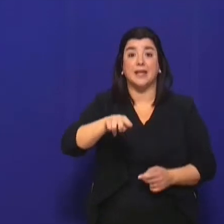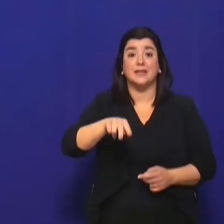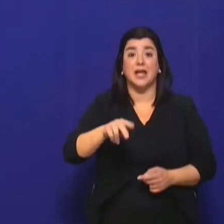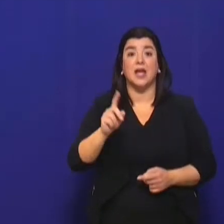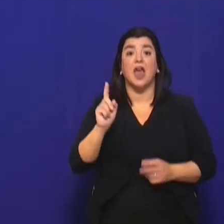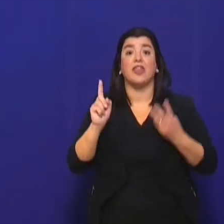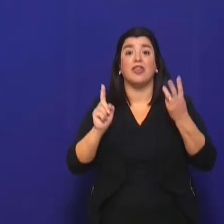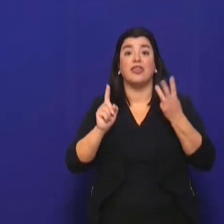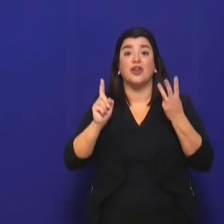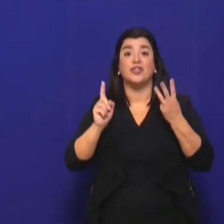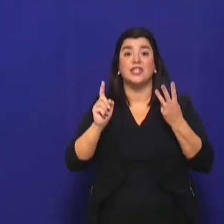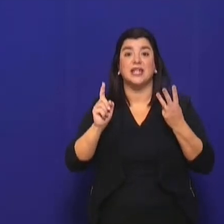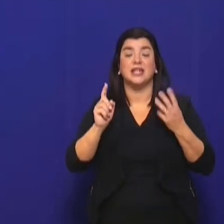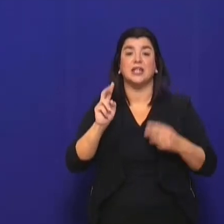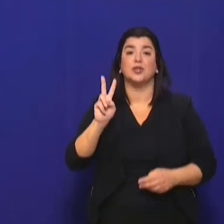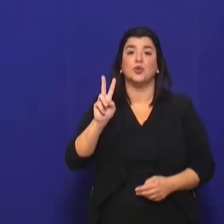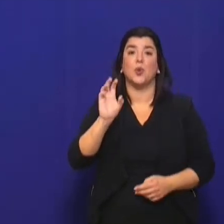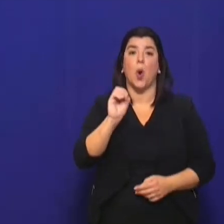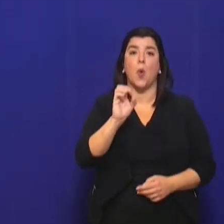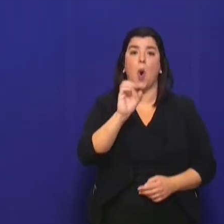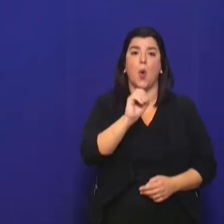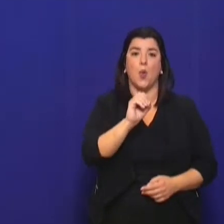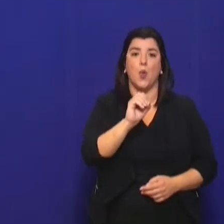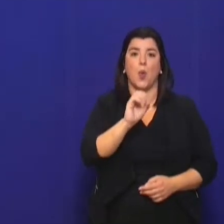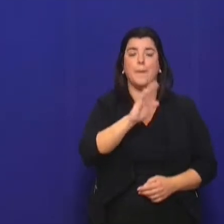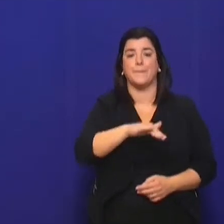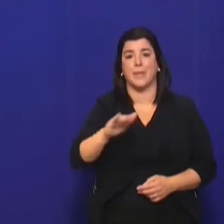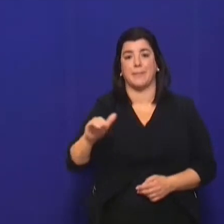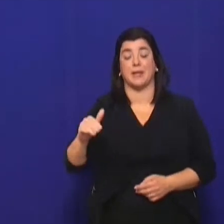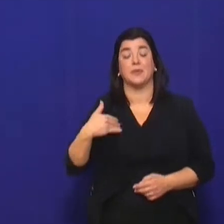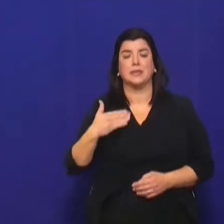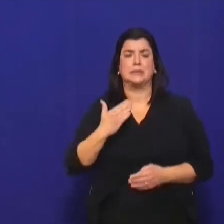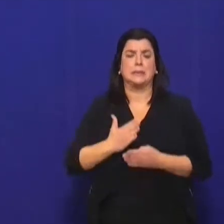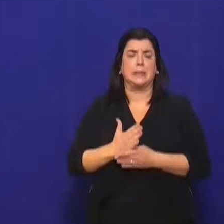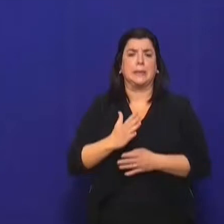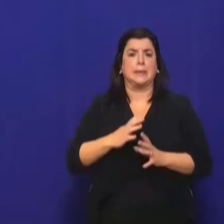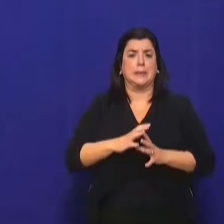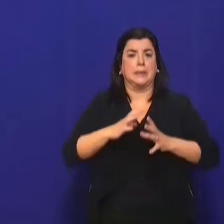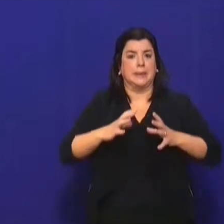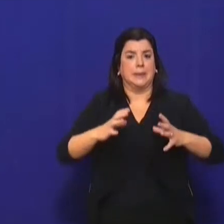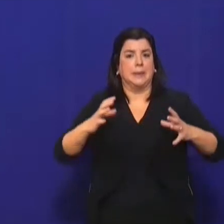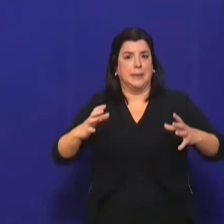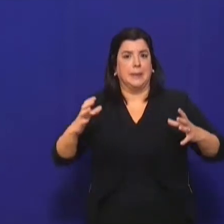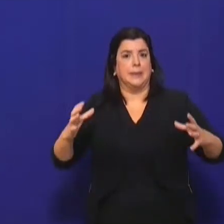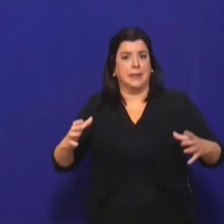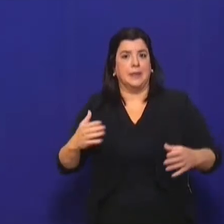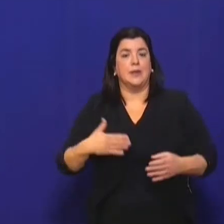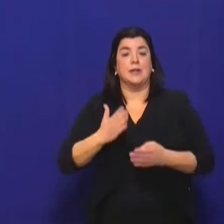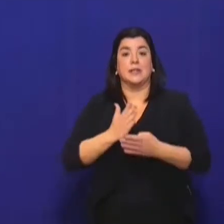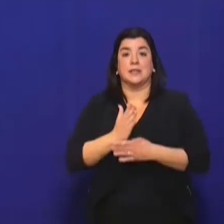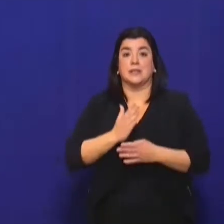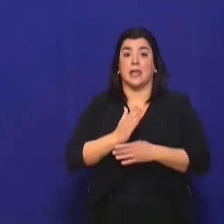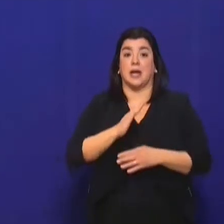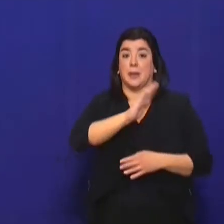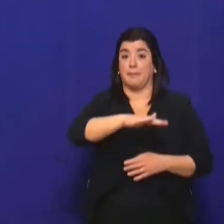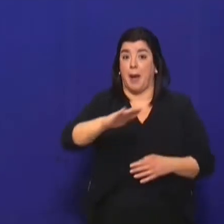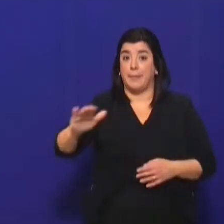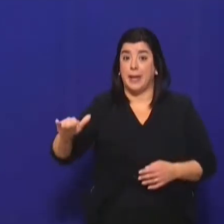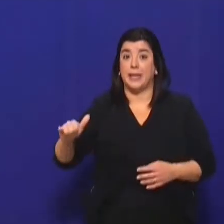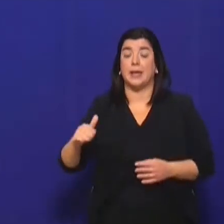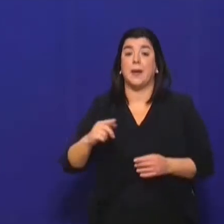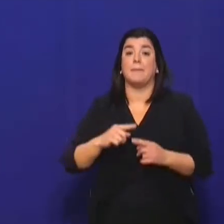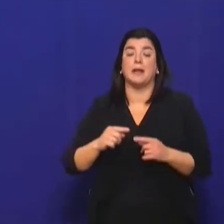is 13,200. We started with slowly vaccinating the public. However, as